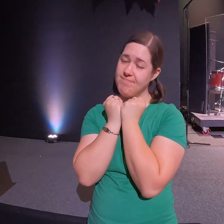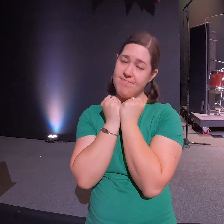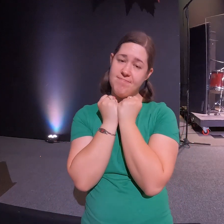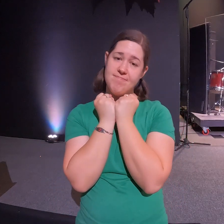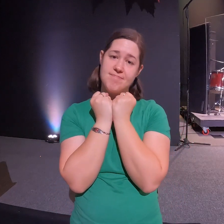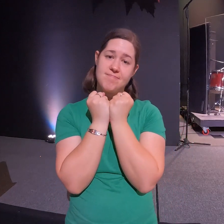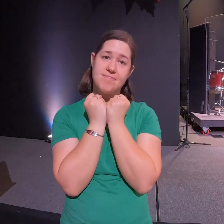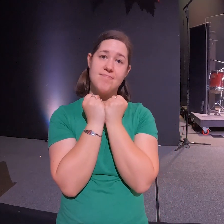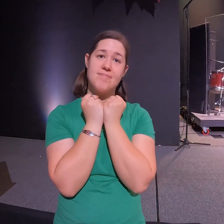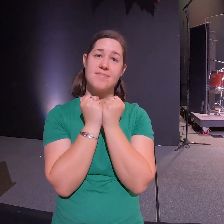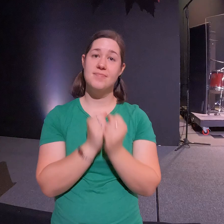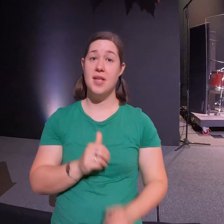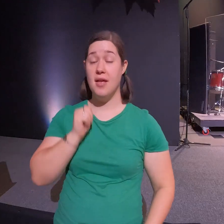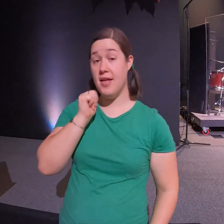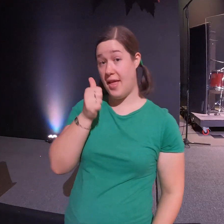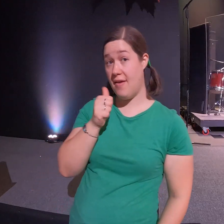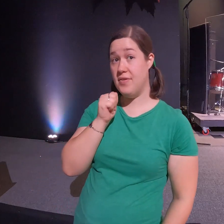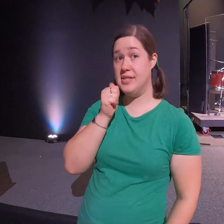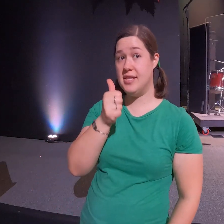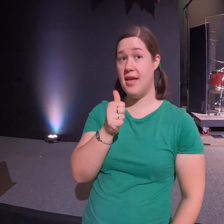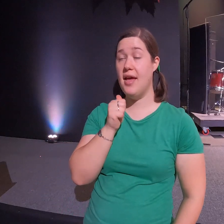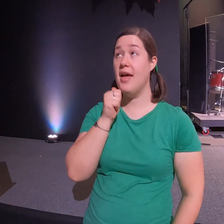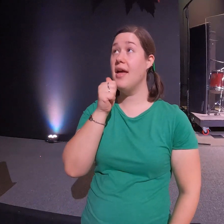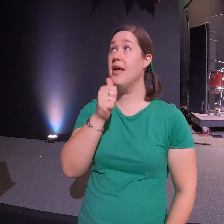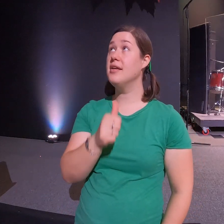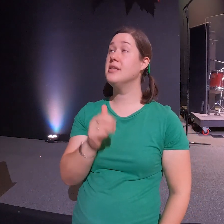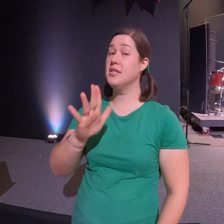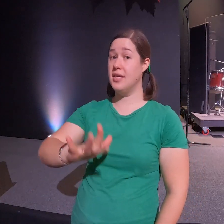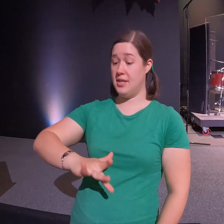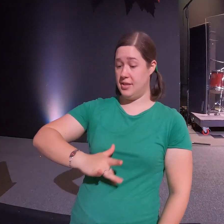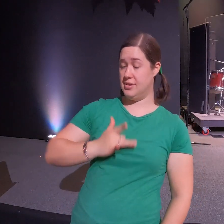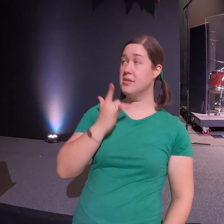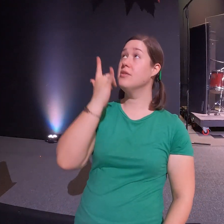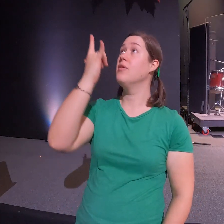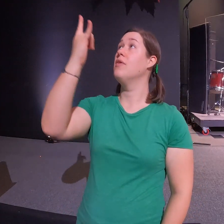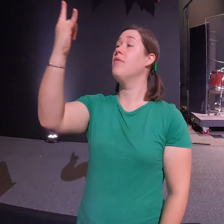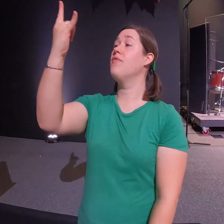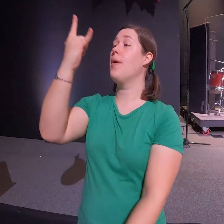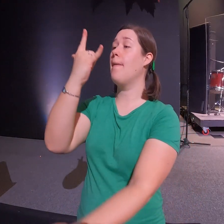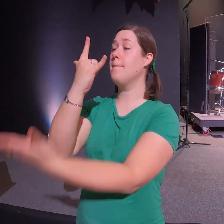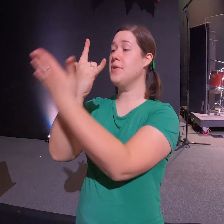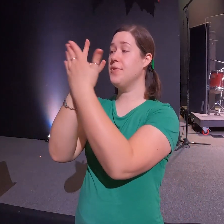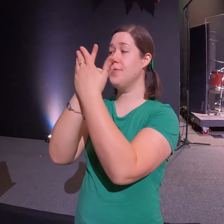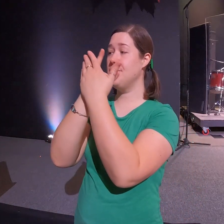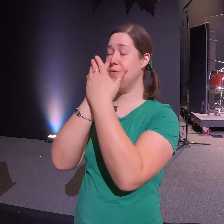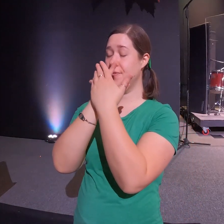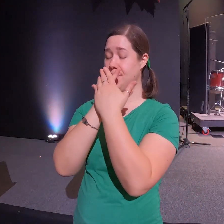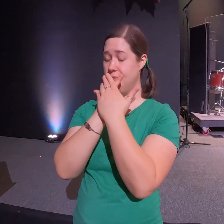Every day is a kiss.